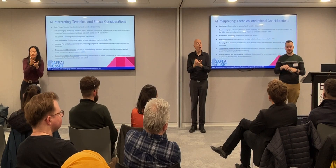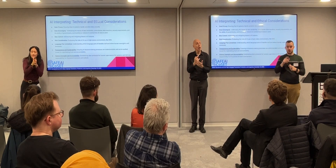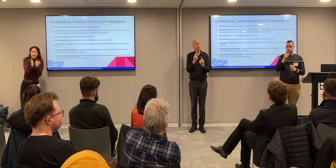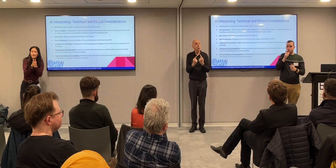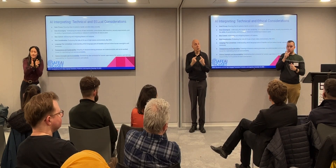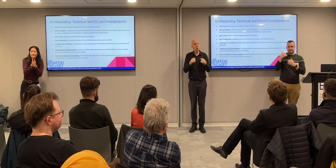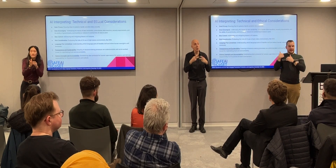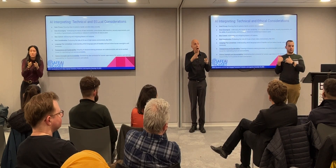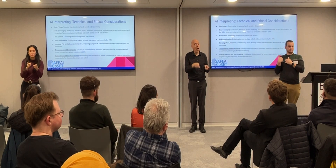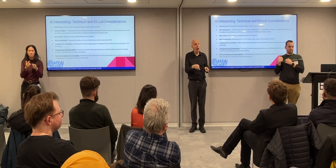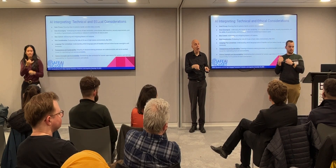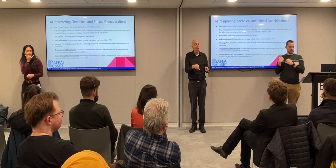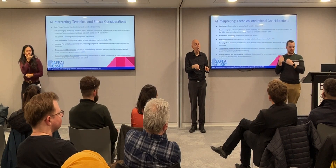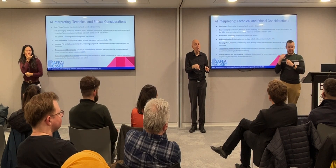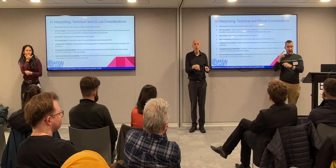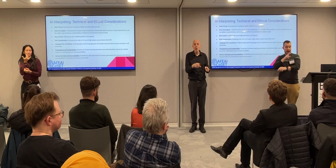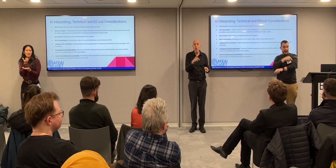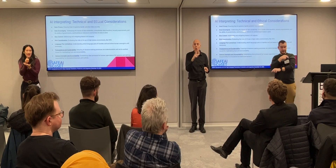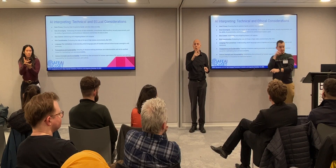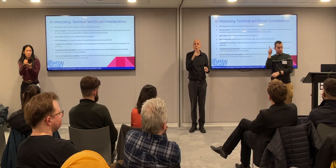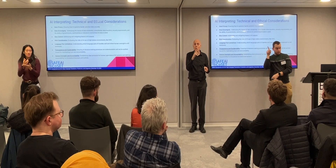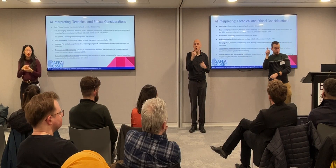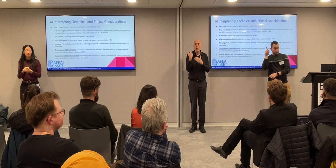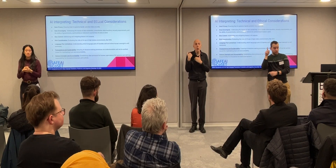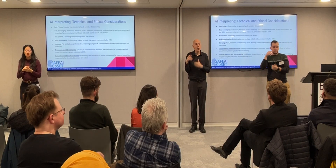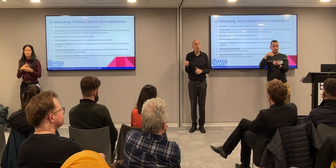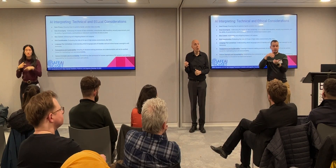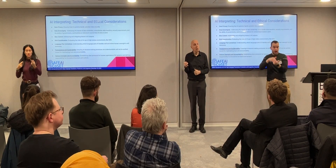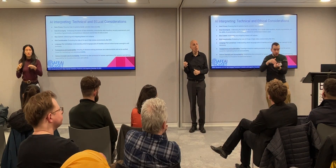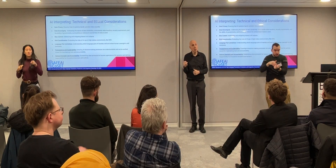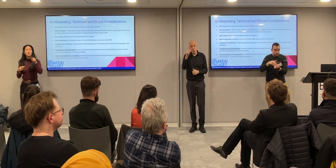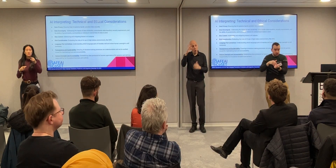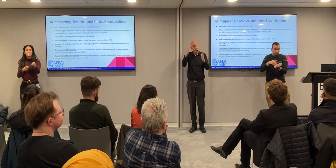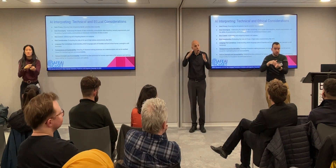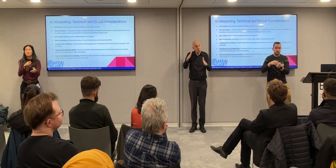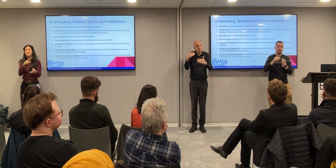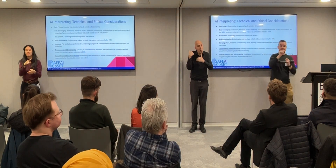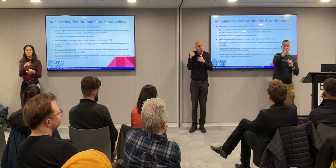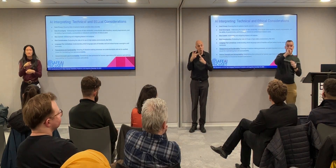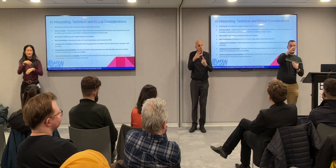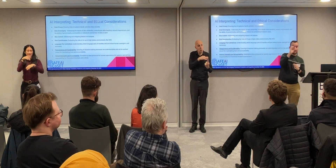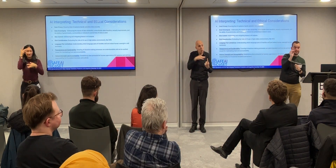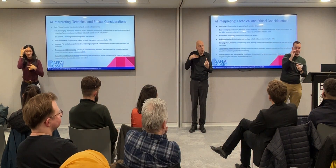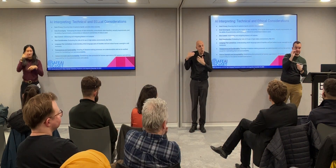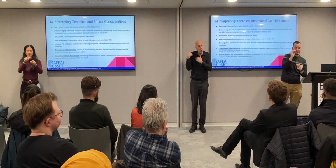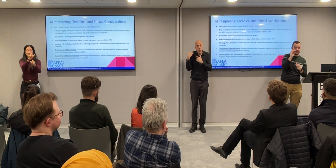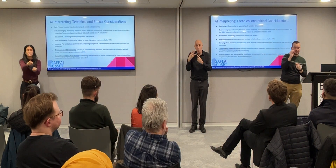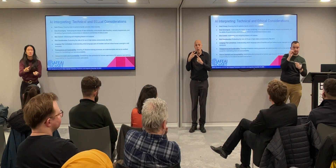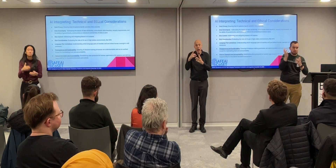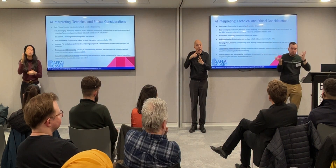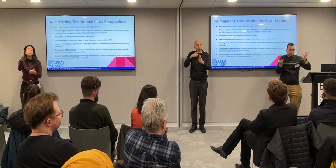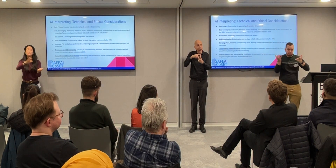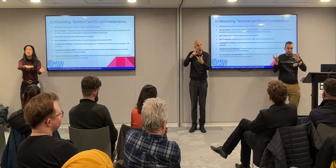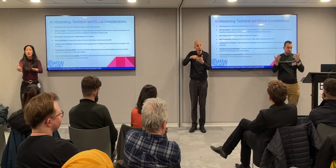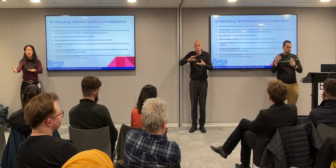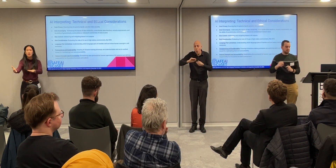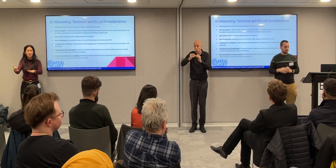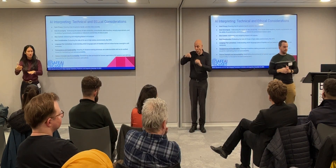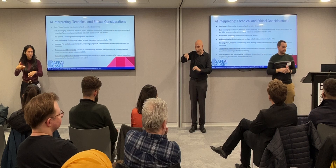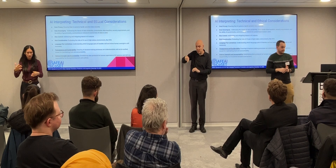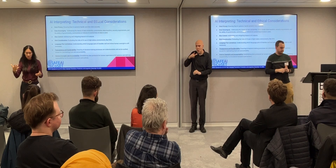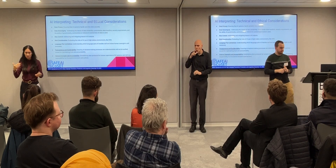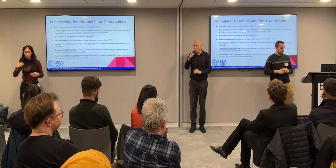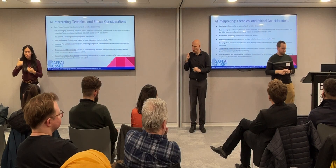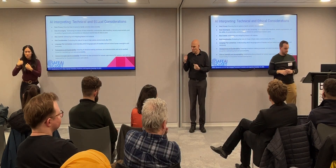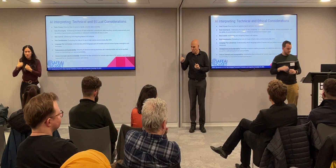were to die. Who takes accountability for that? Is that the hospital? Is it the doctor? Is it the AI company? Where does